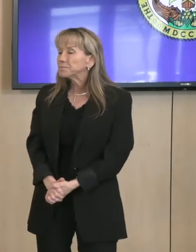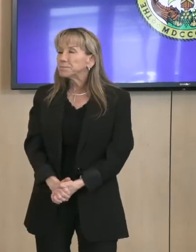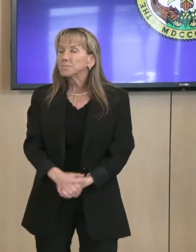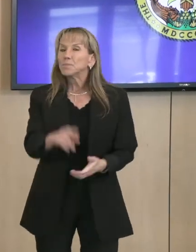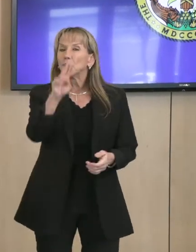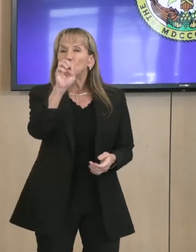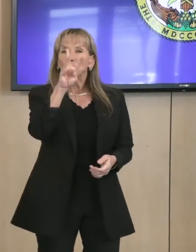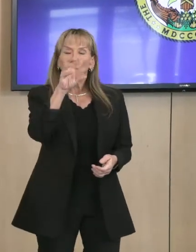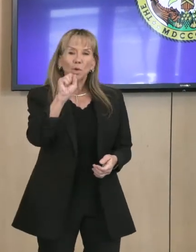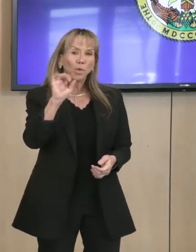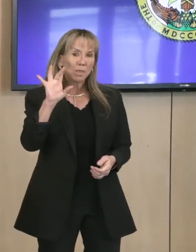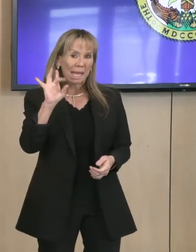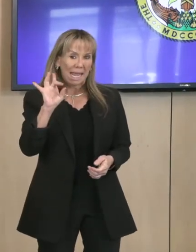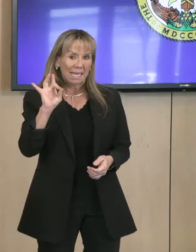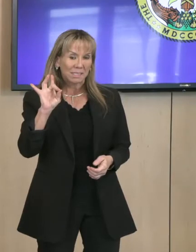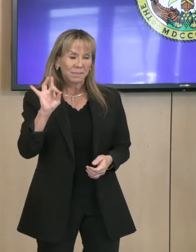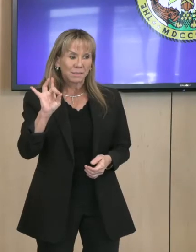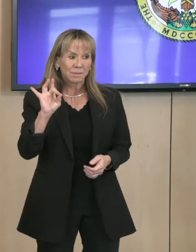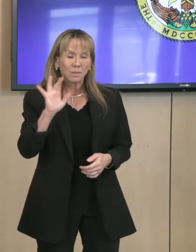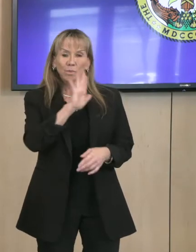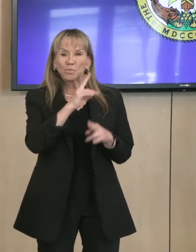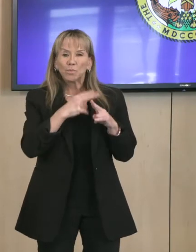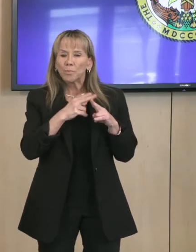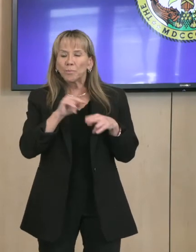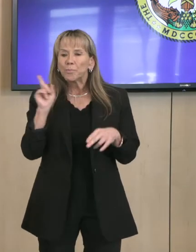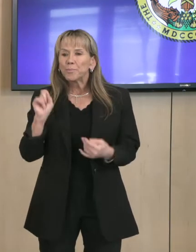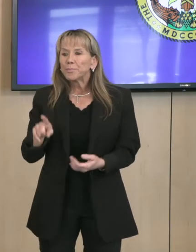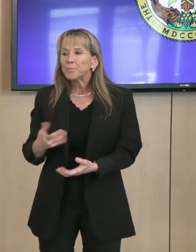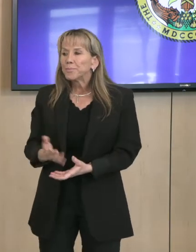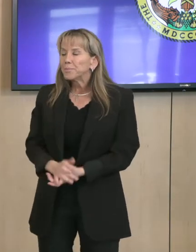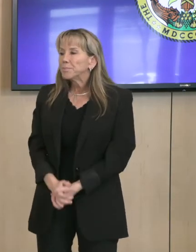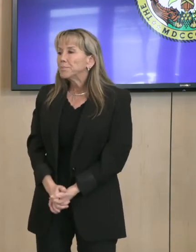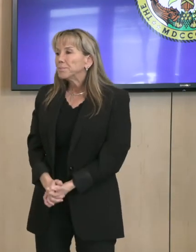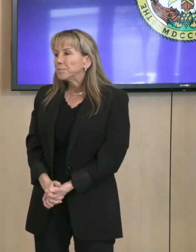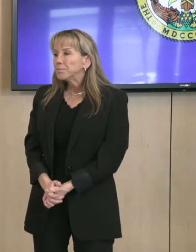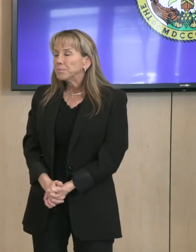News 8, will you please state your name and question?